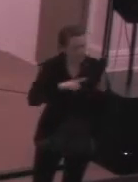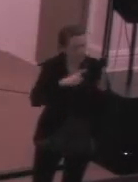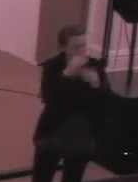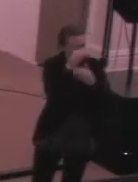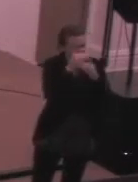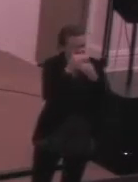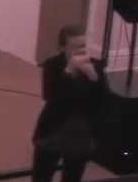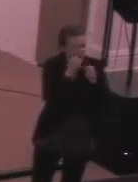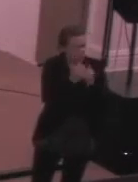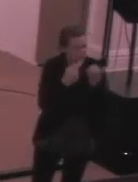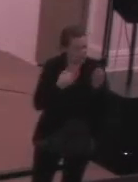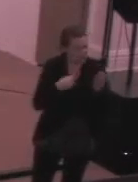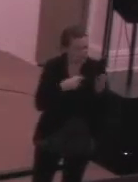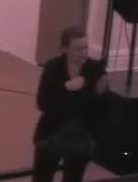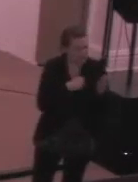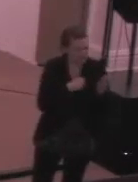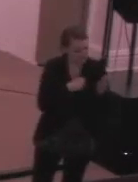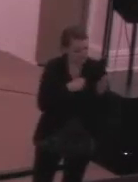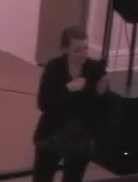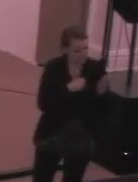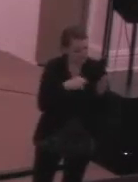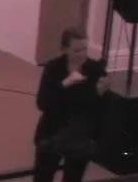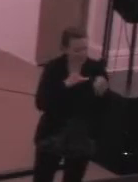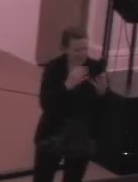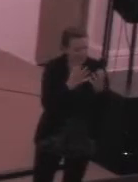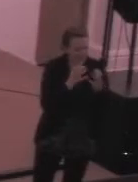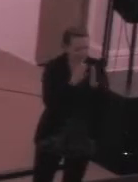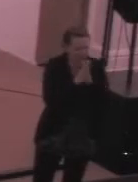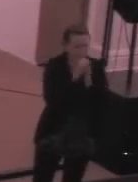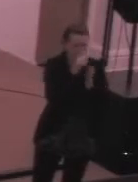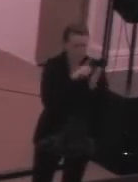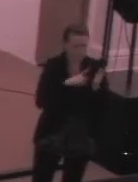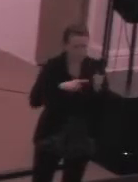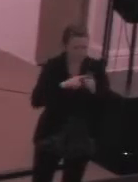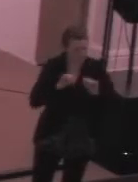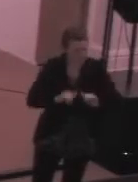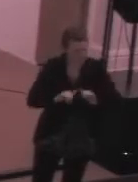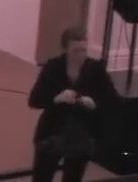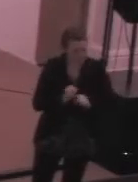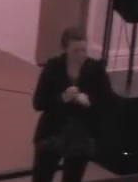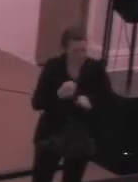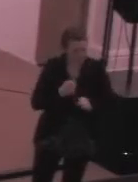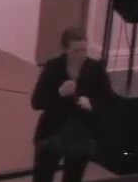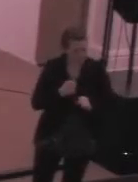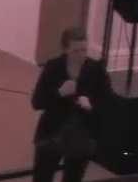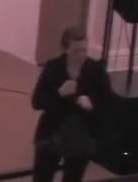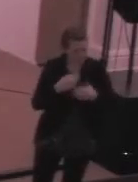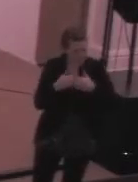Stay close by.